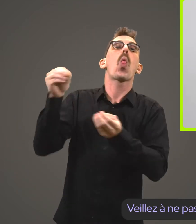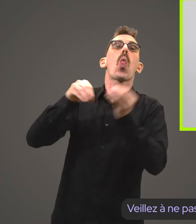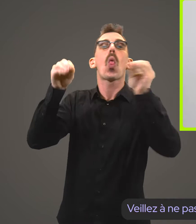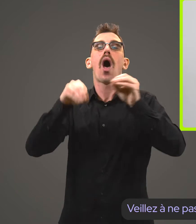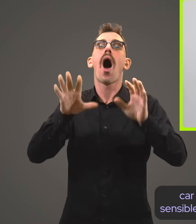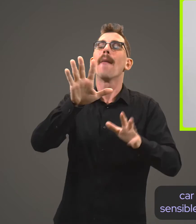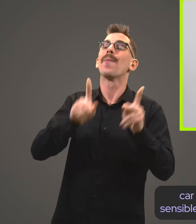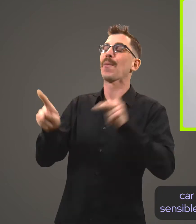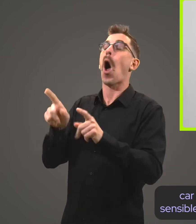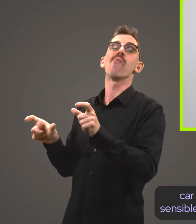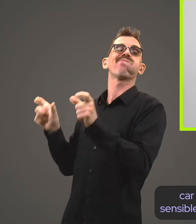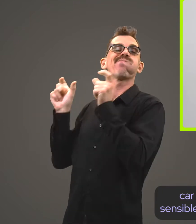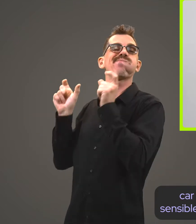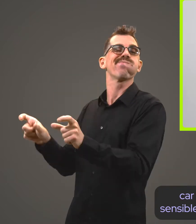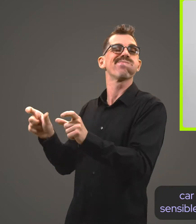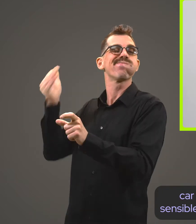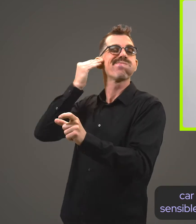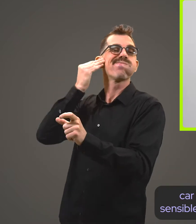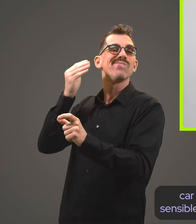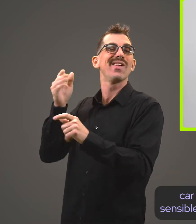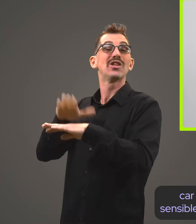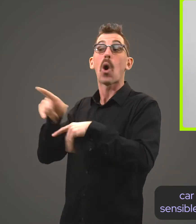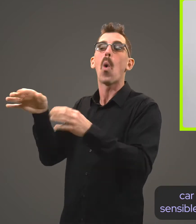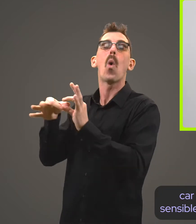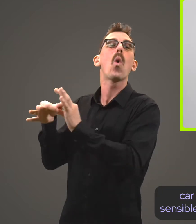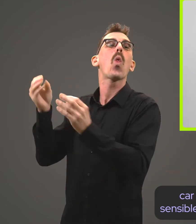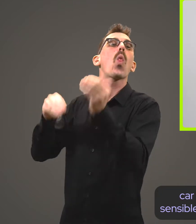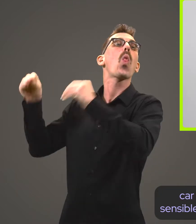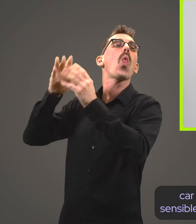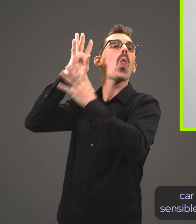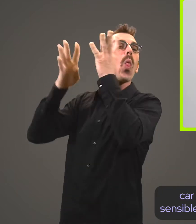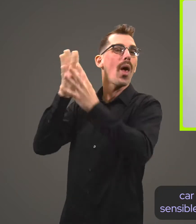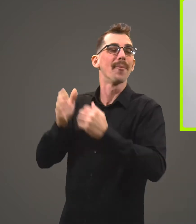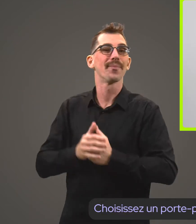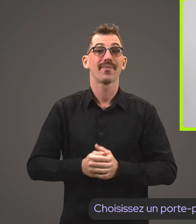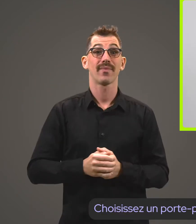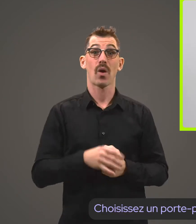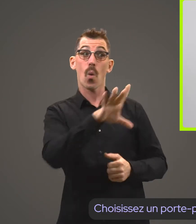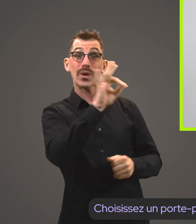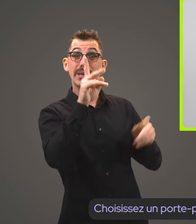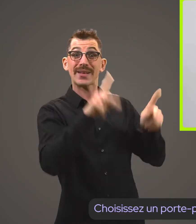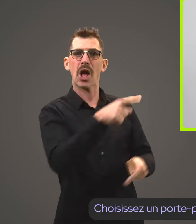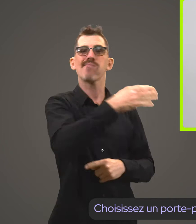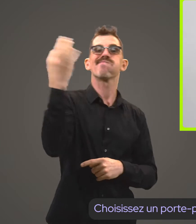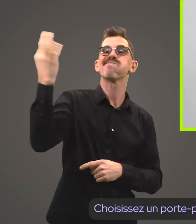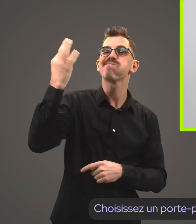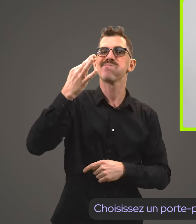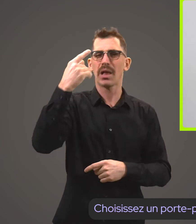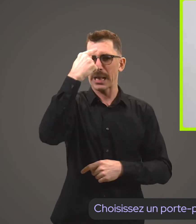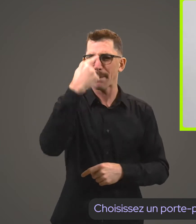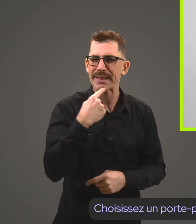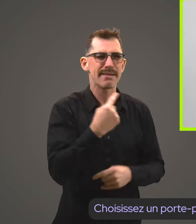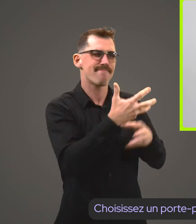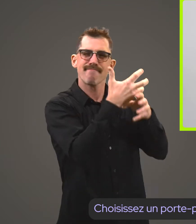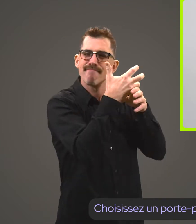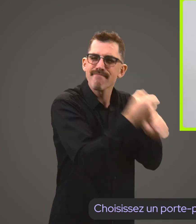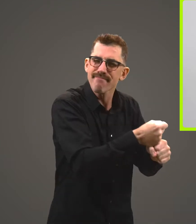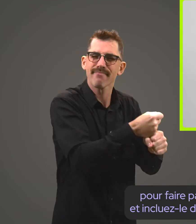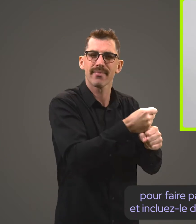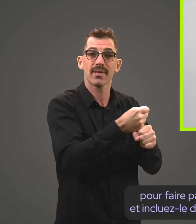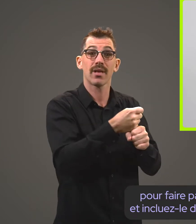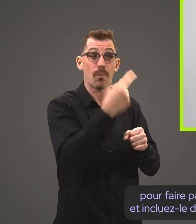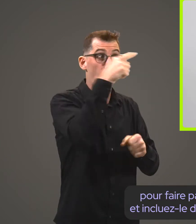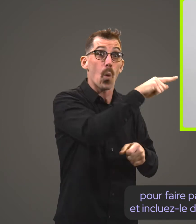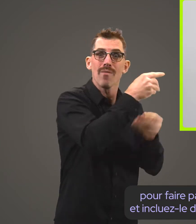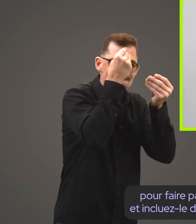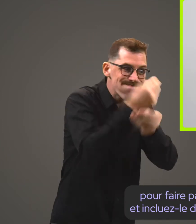your findings, because the public is sensitive to exaggeration. Select a credible and trusted spokesperson